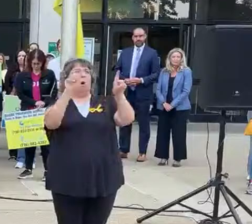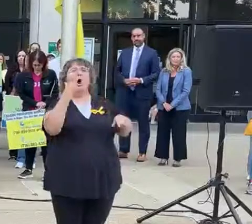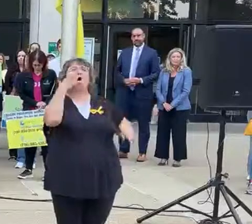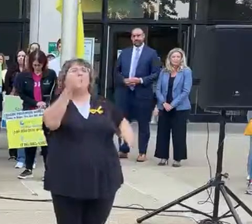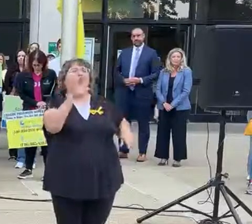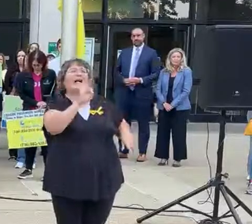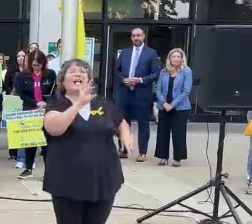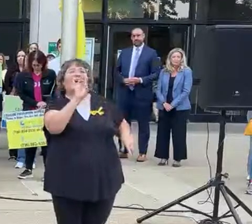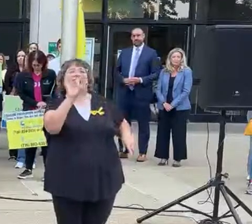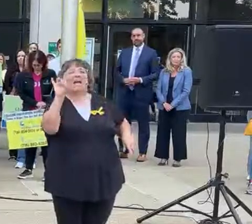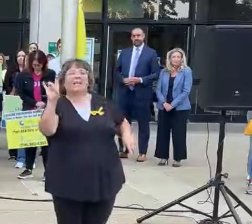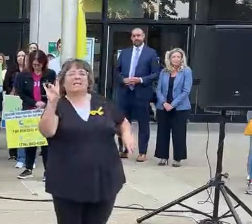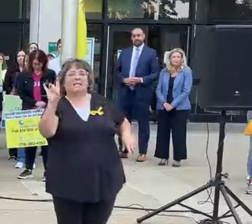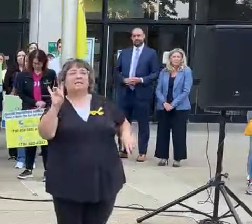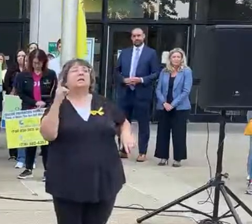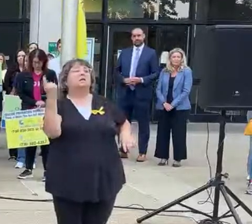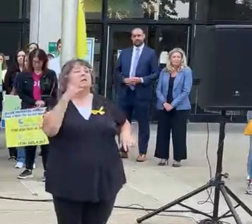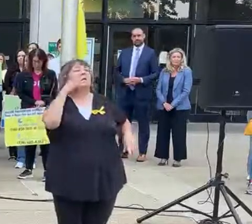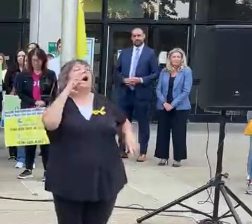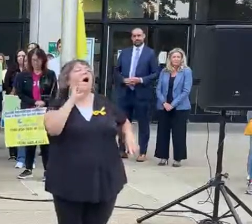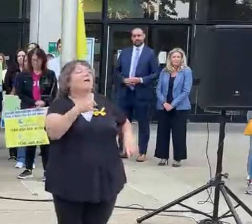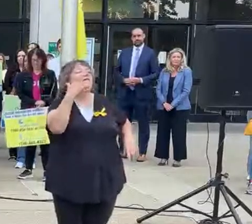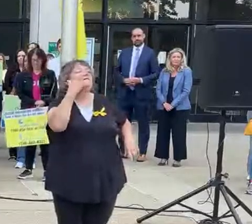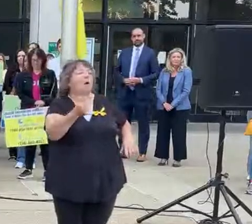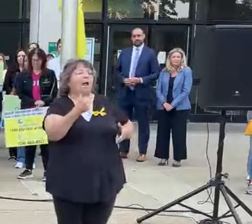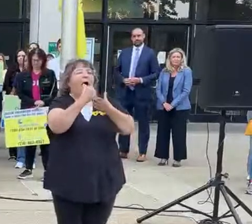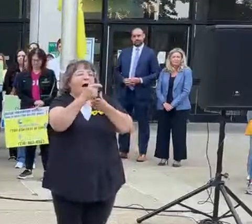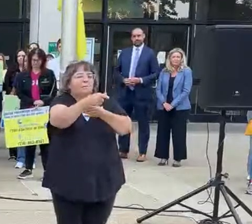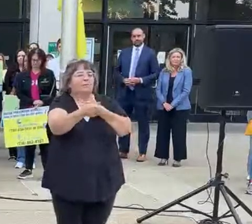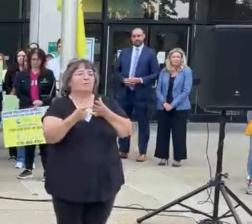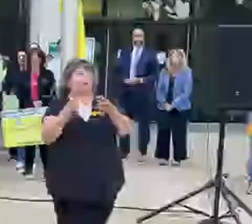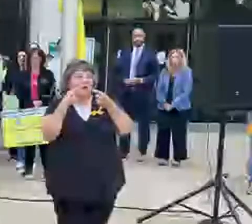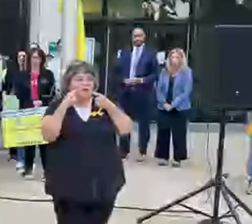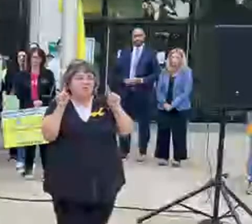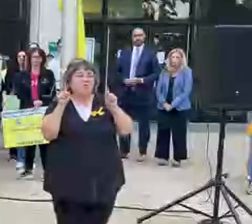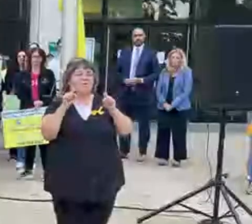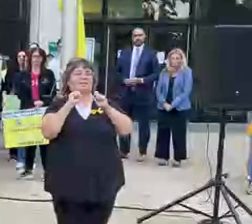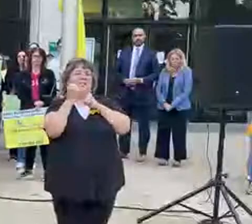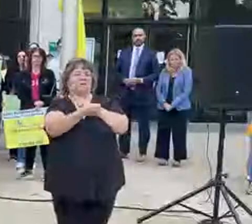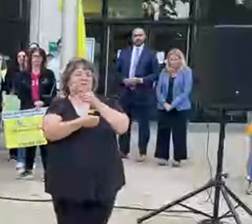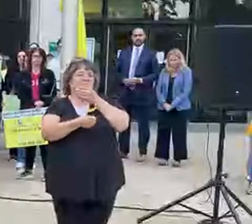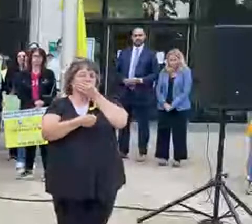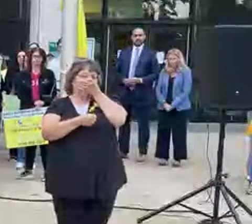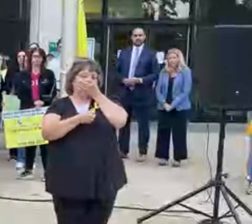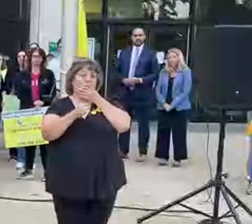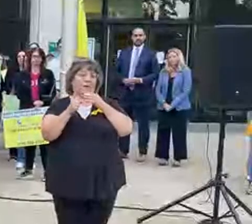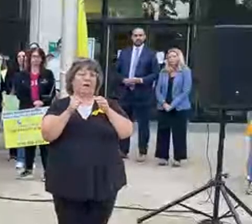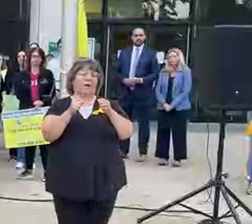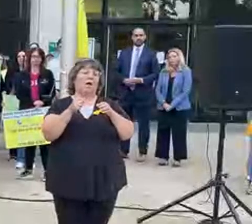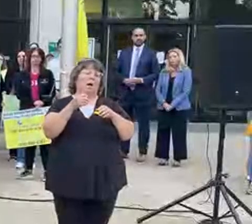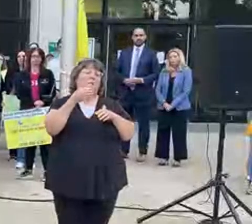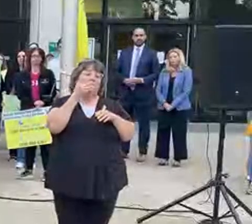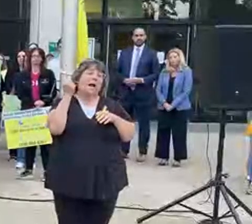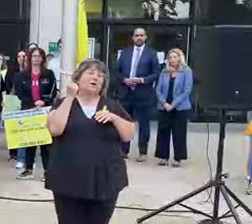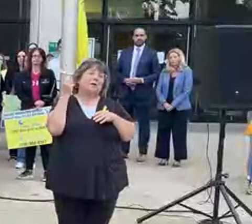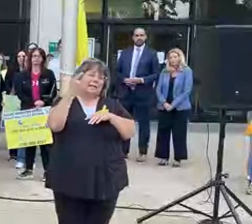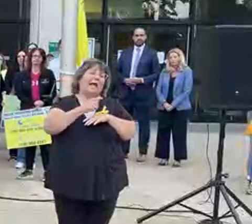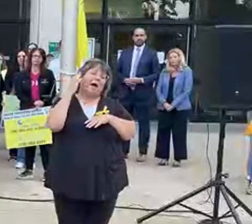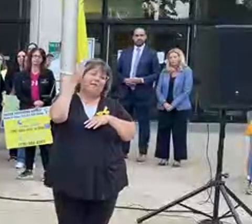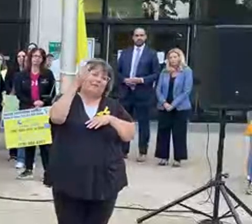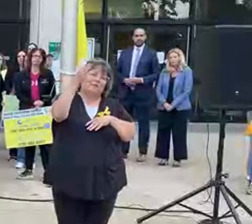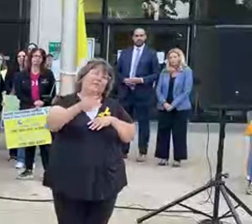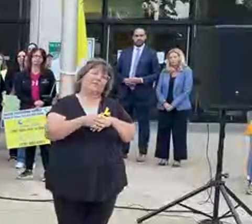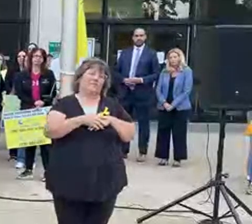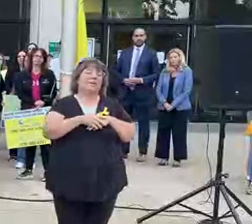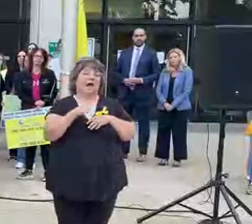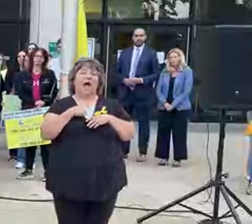call 988 and someone will answer that phone to help you get through that situation, because brighter days do lie ahead.